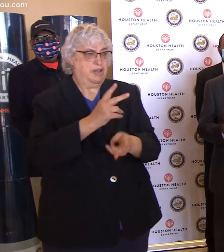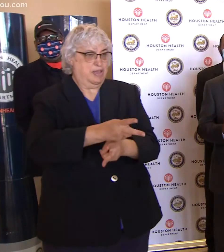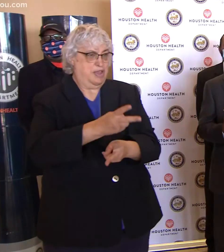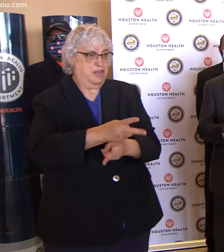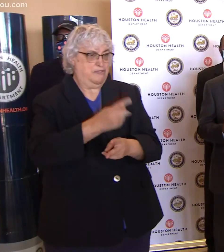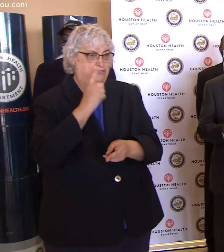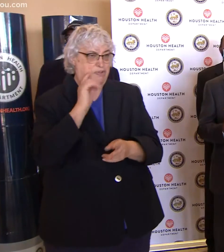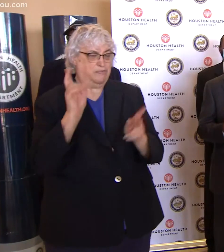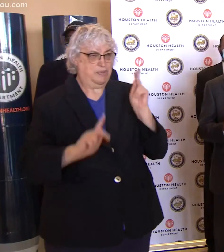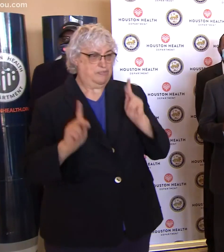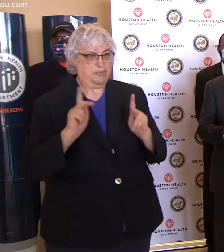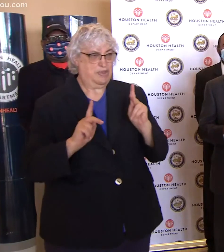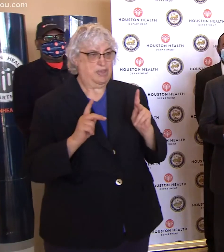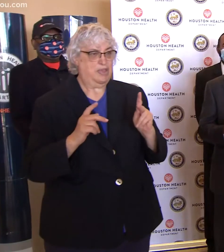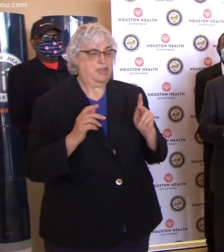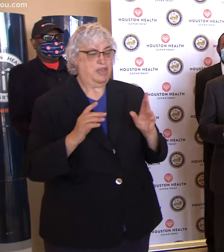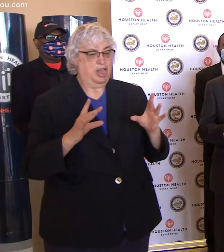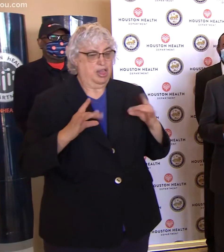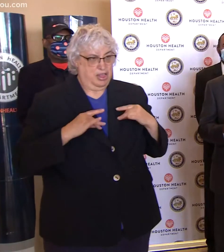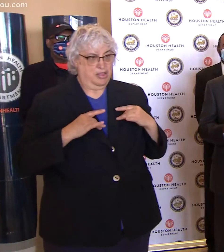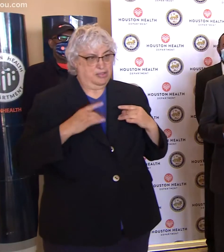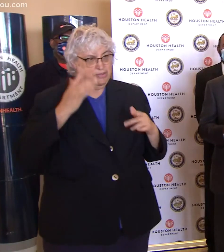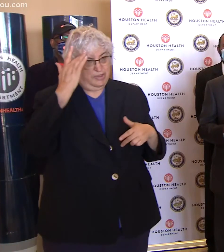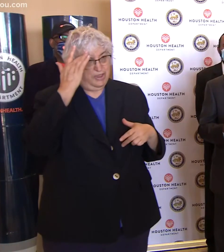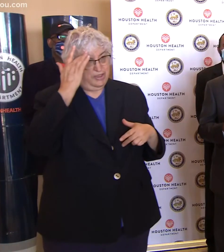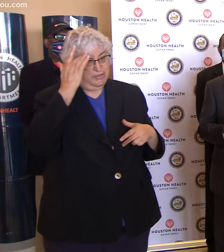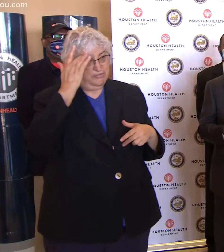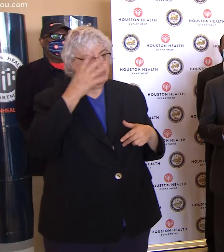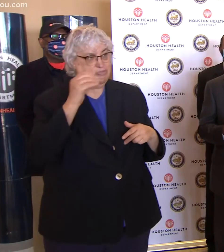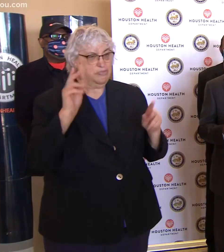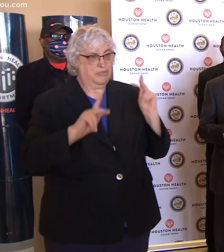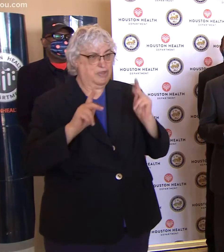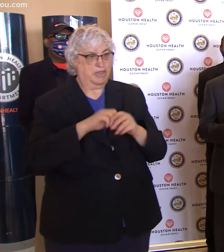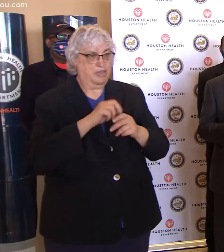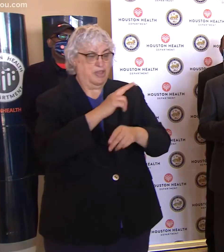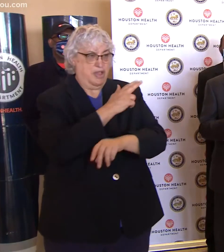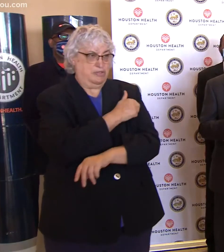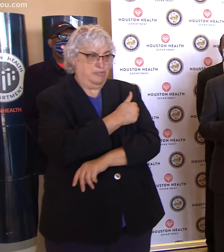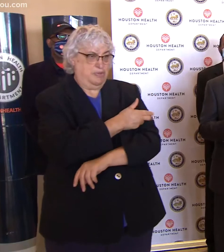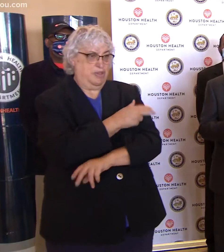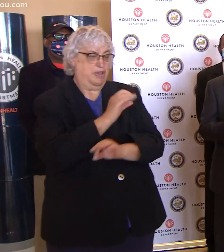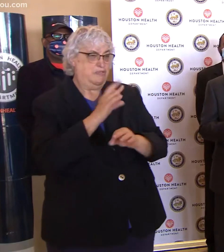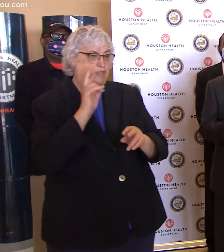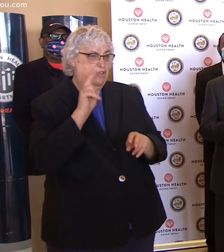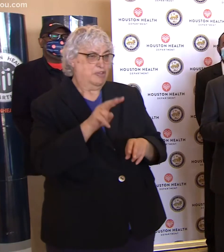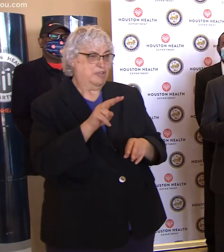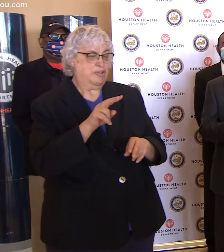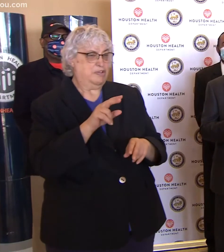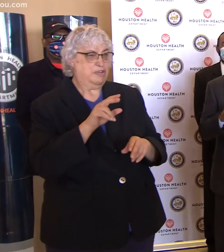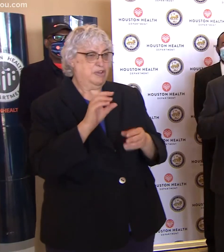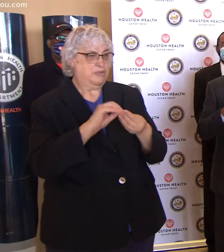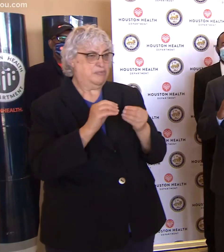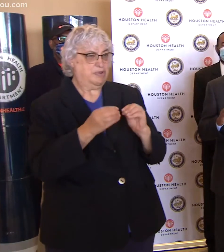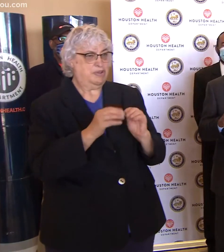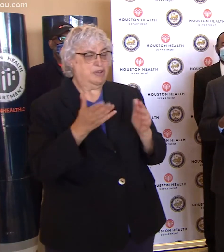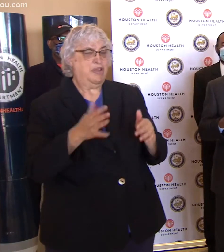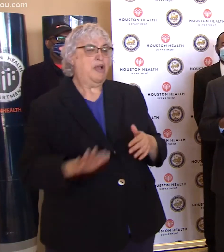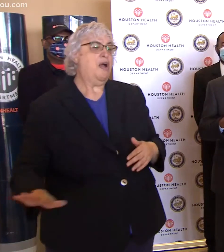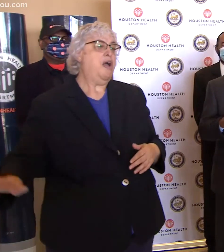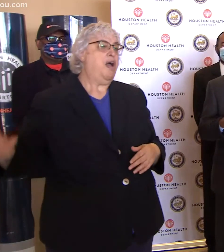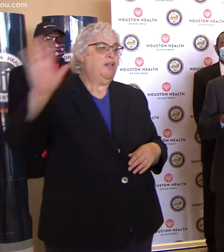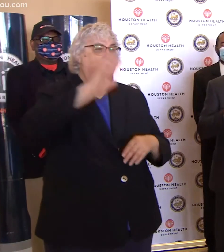for the people who have contracted this disease and people in the hospitals. If you look, for example, at the number of deaths across the